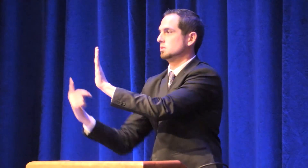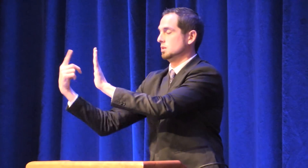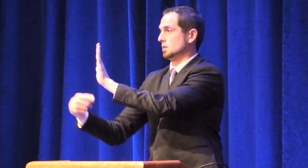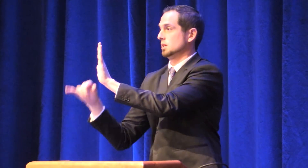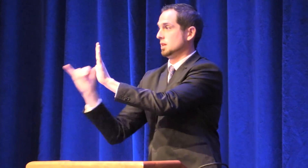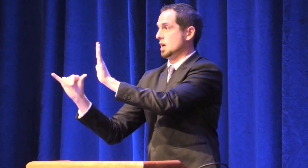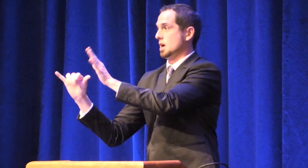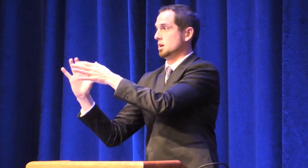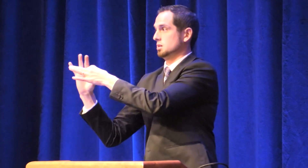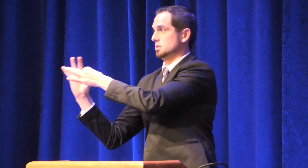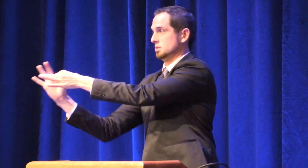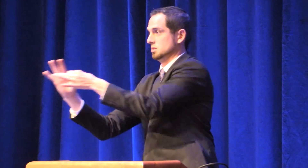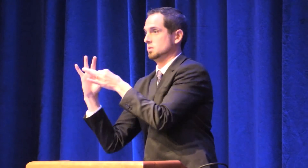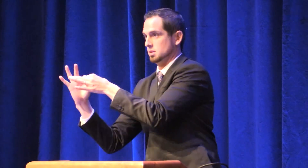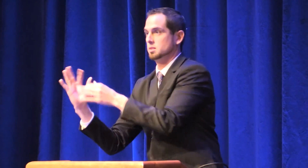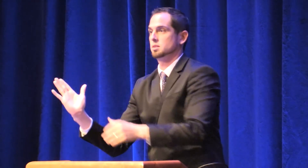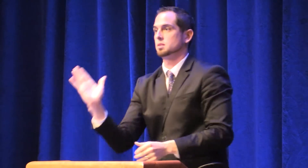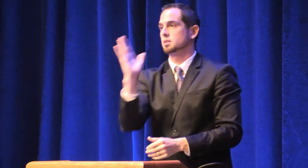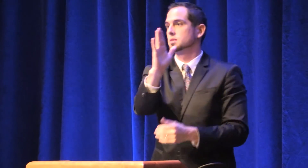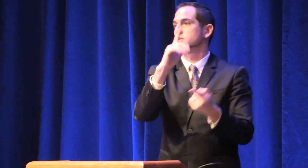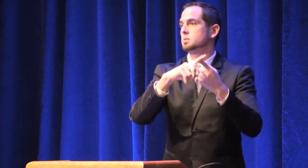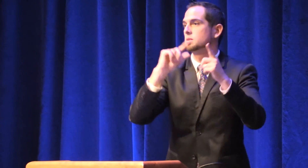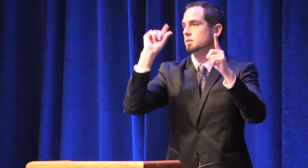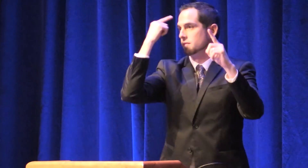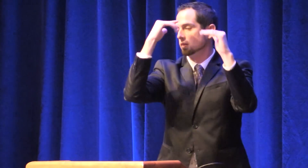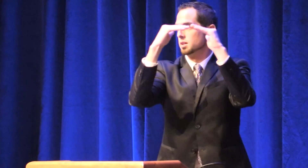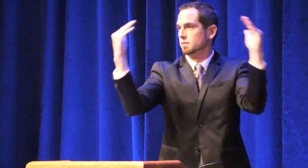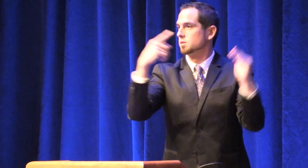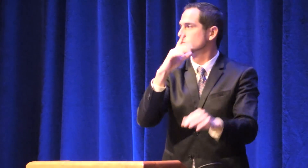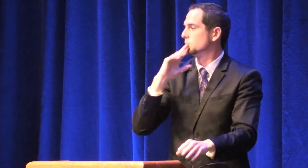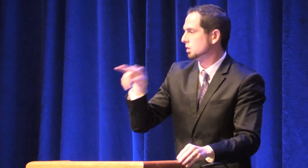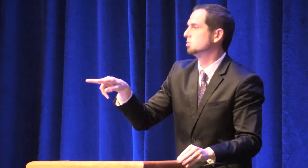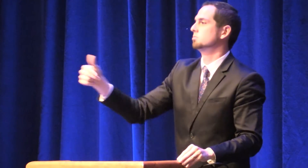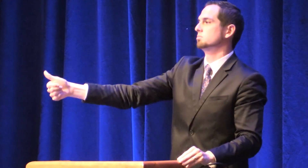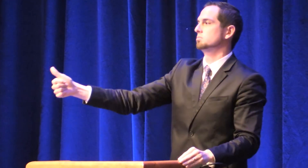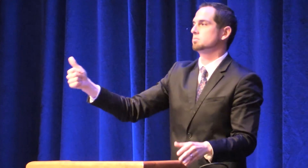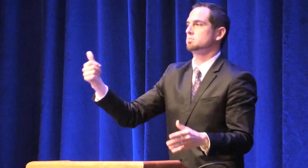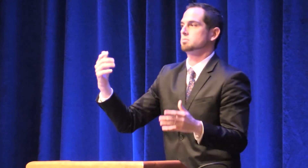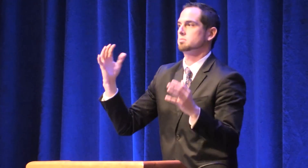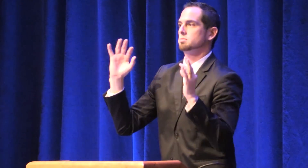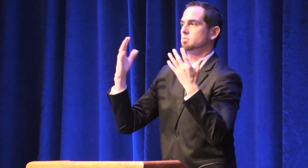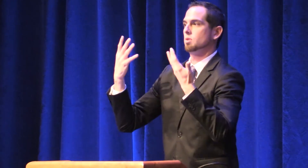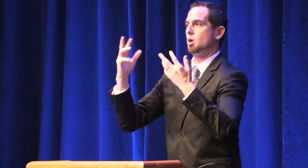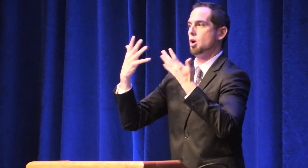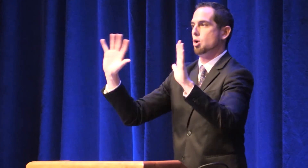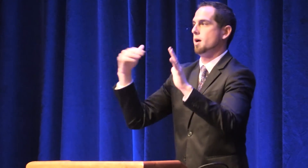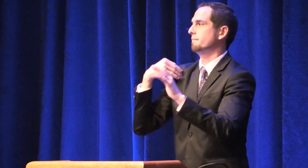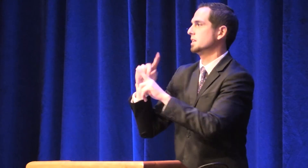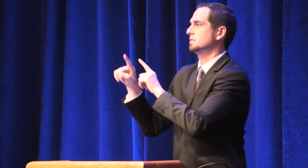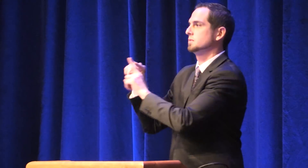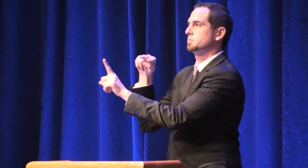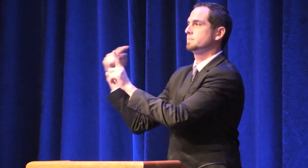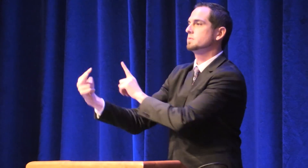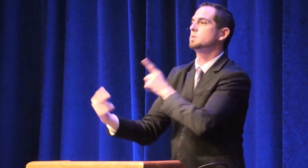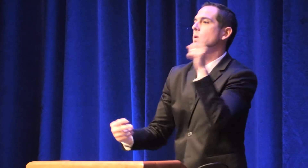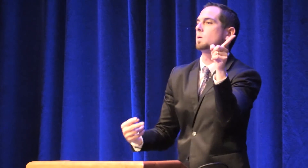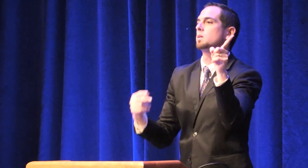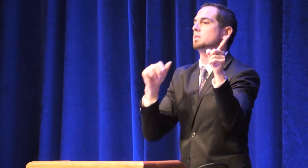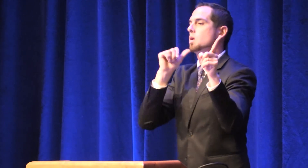One instance that he shared was about captioning. A coalition of deaf-run organizations signed a petition, shared it